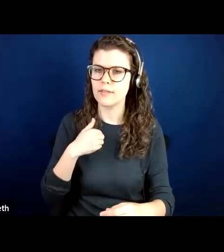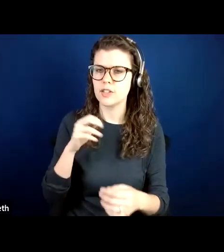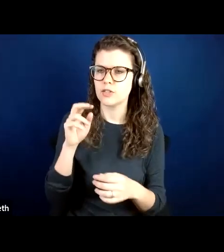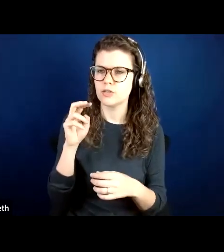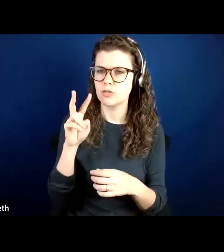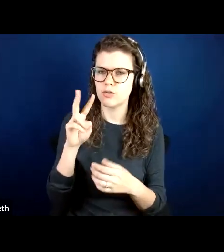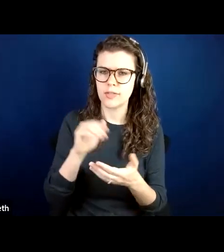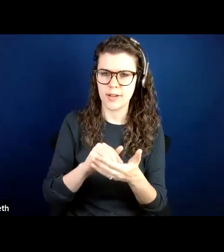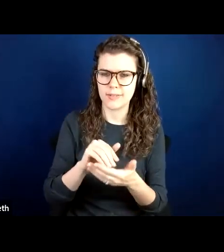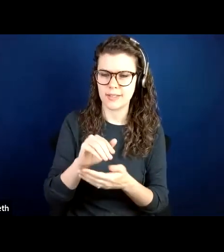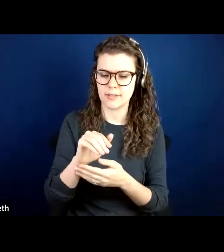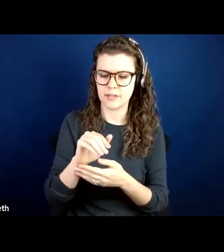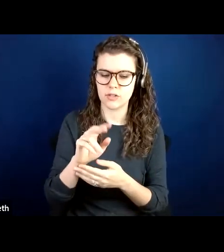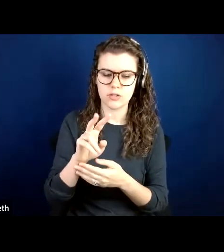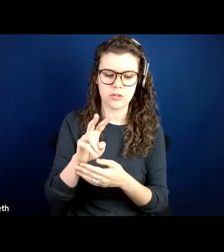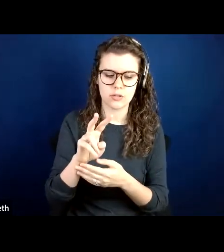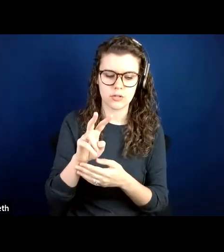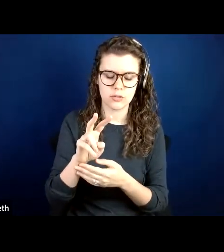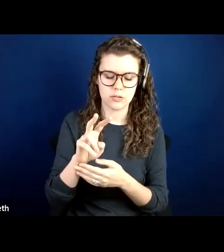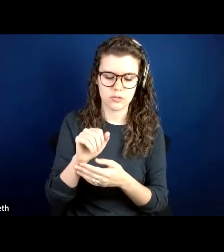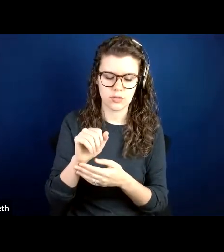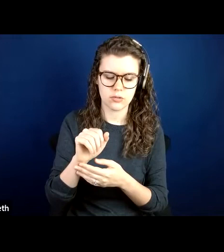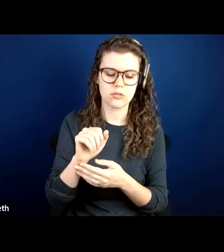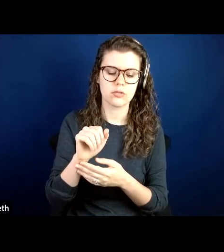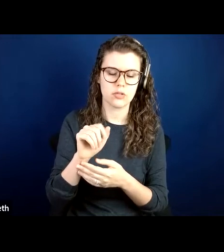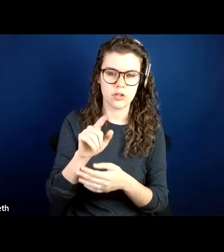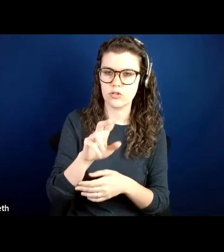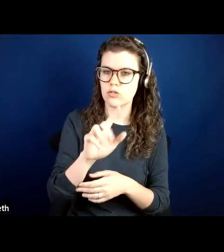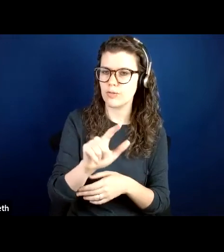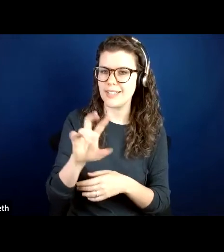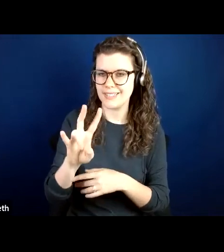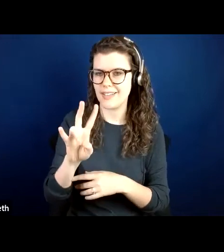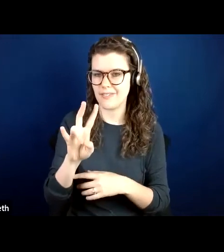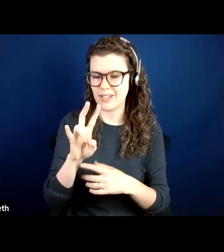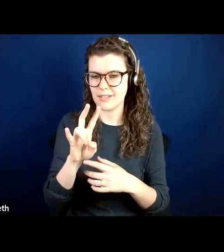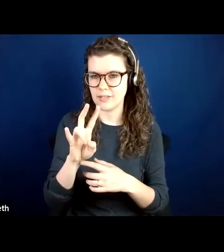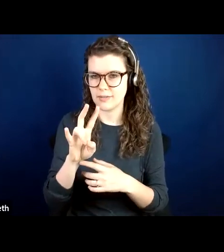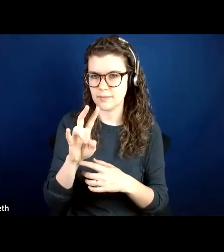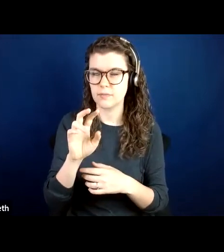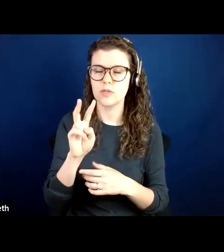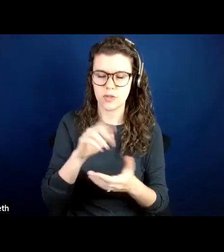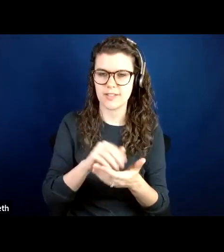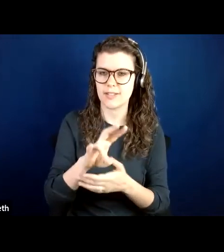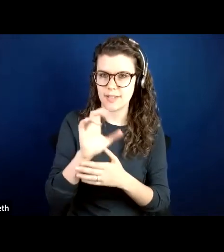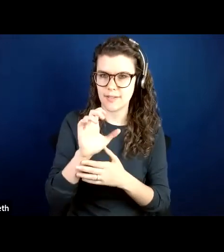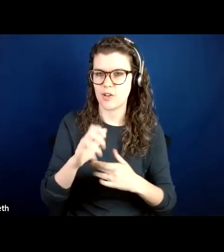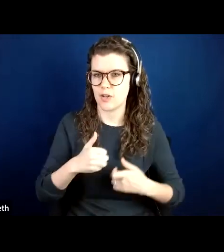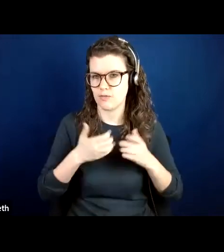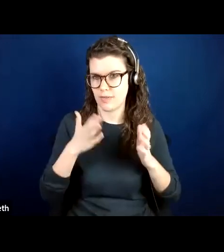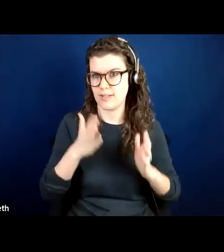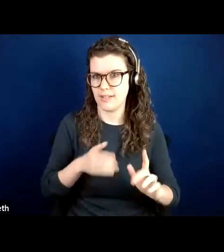community. They identified items that they wanted reviewed, and so